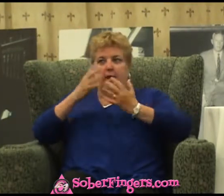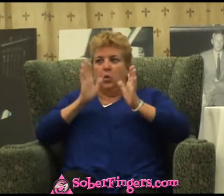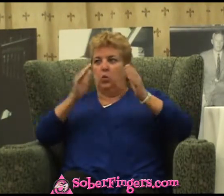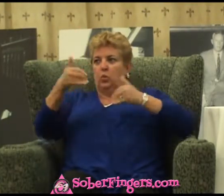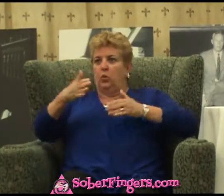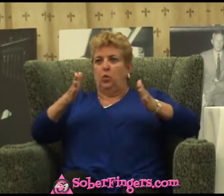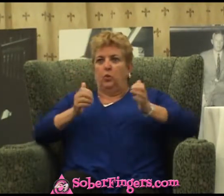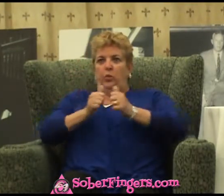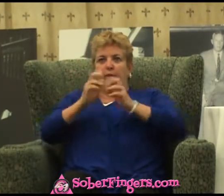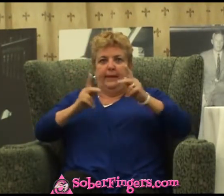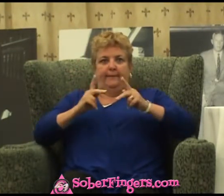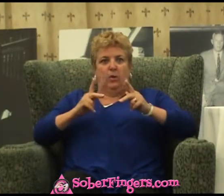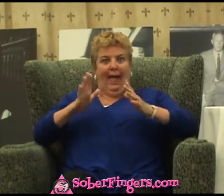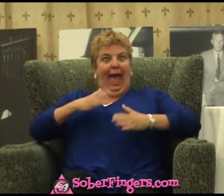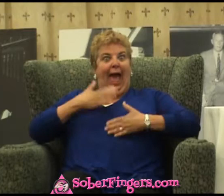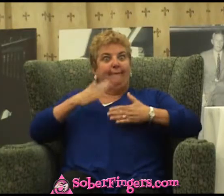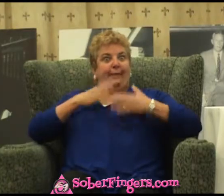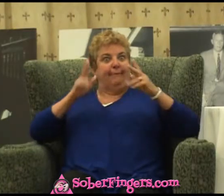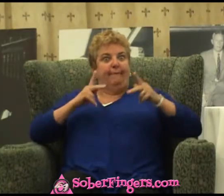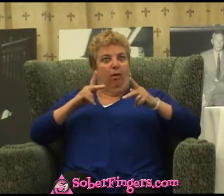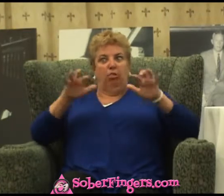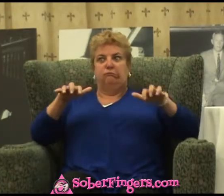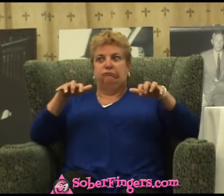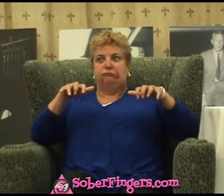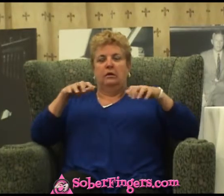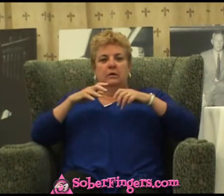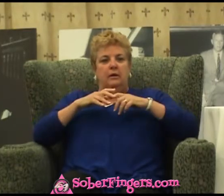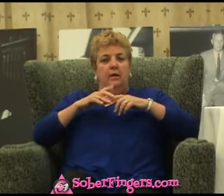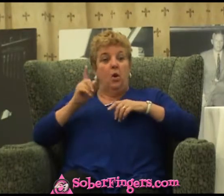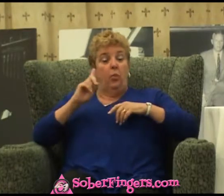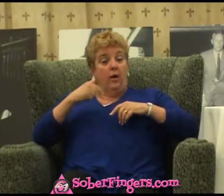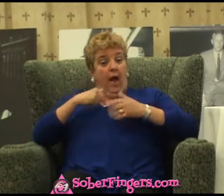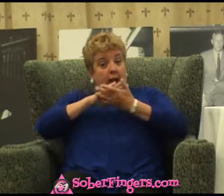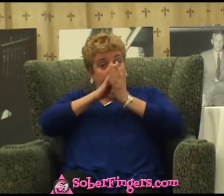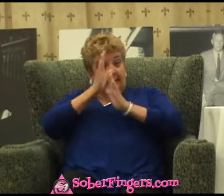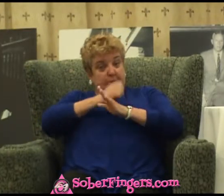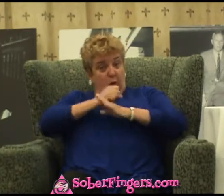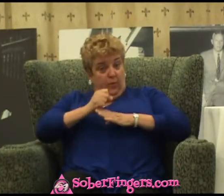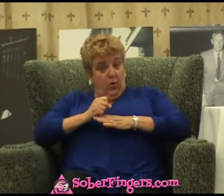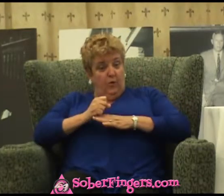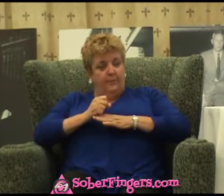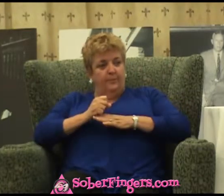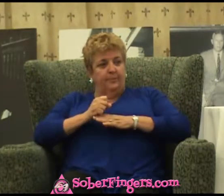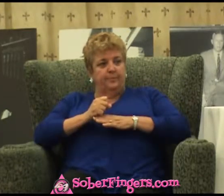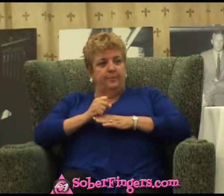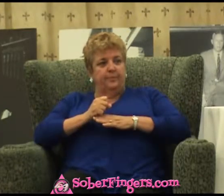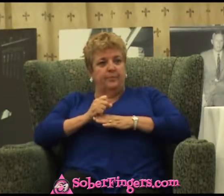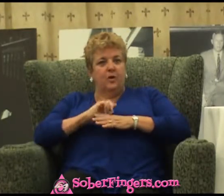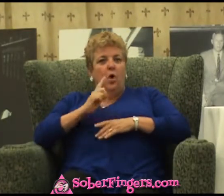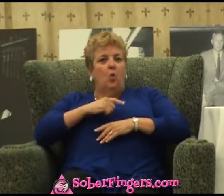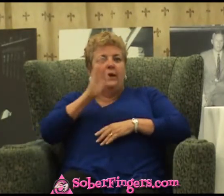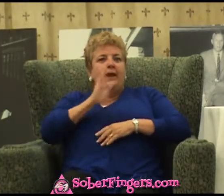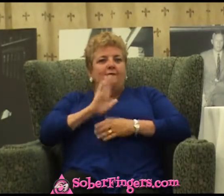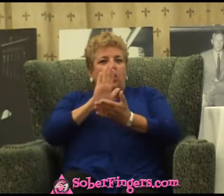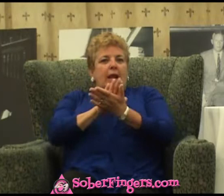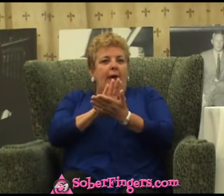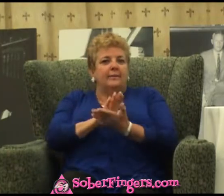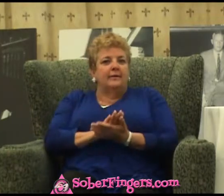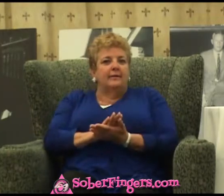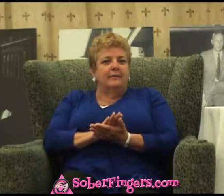room, happy people. Where I got sober, we didn't clap. I got sober in non-clapping